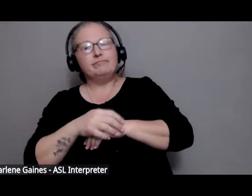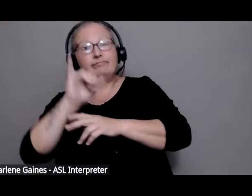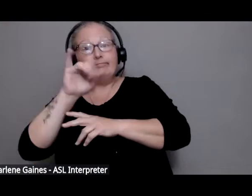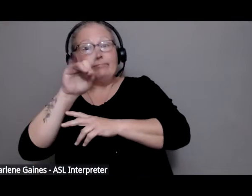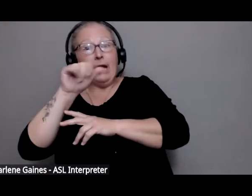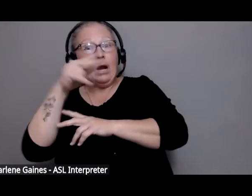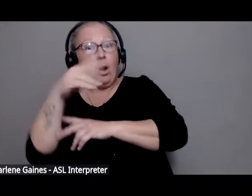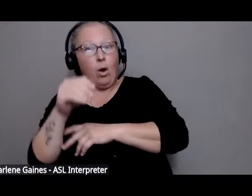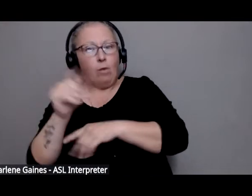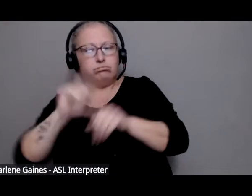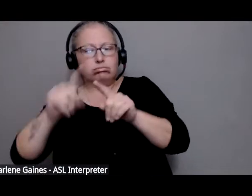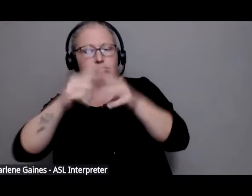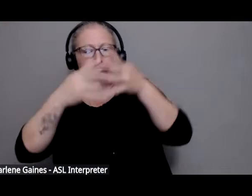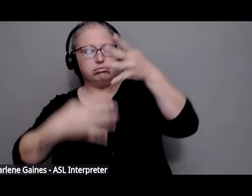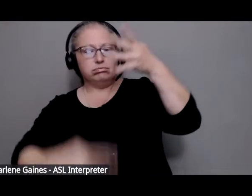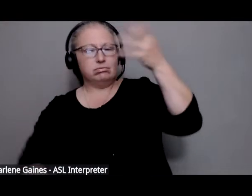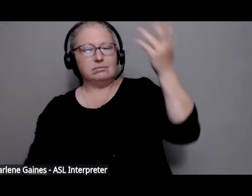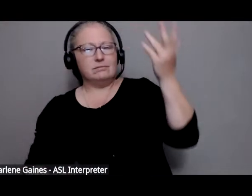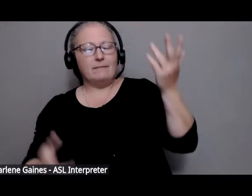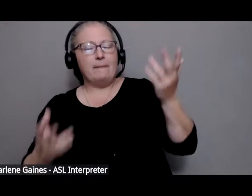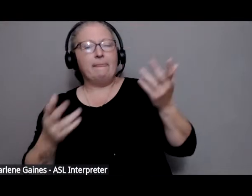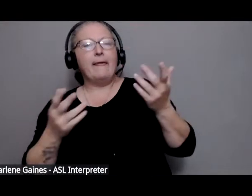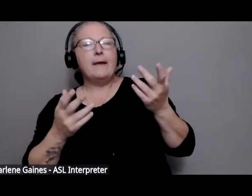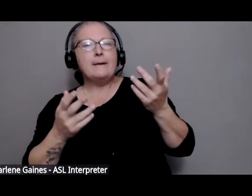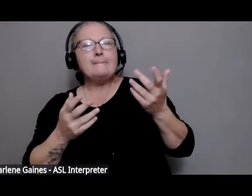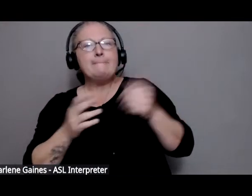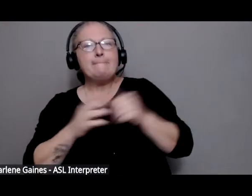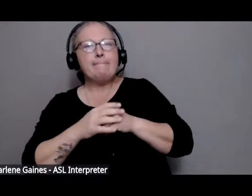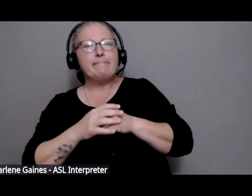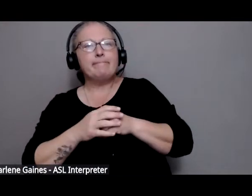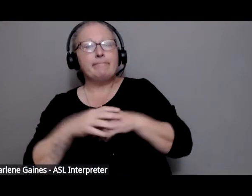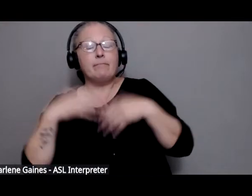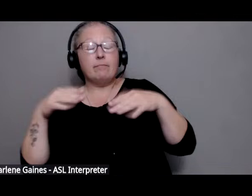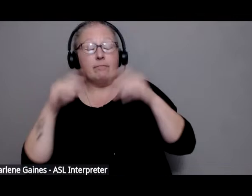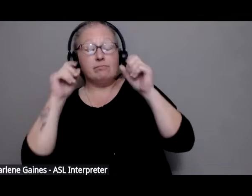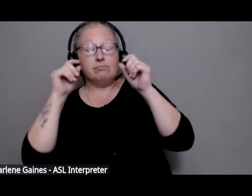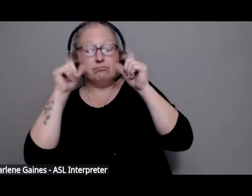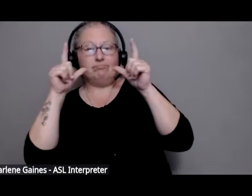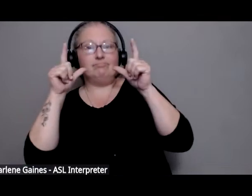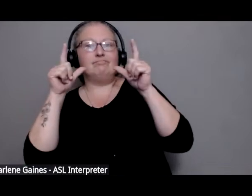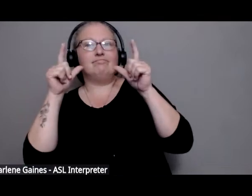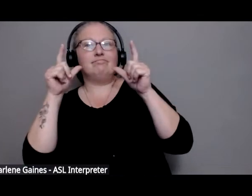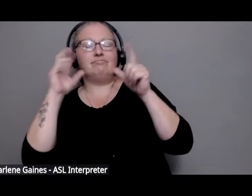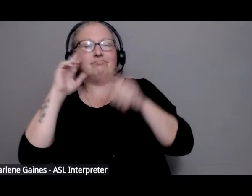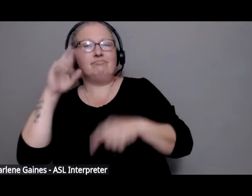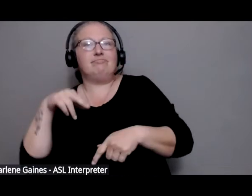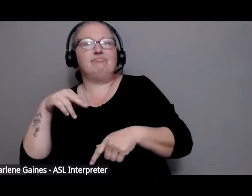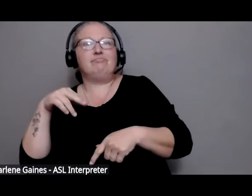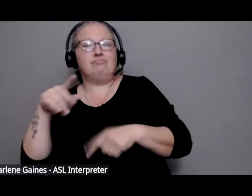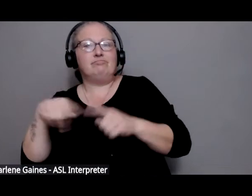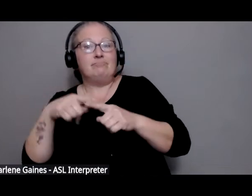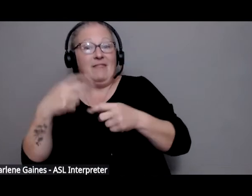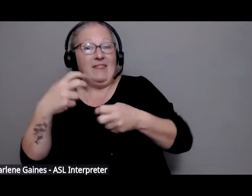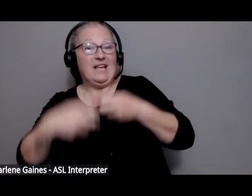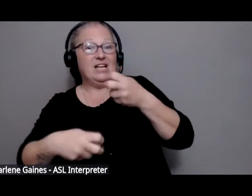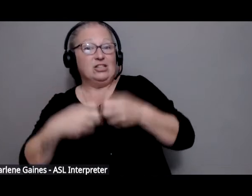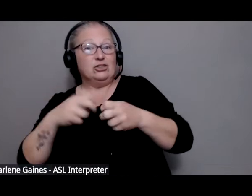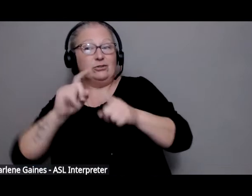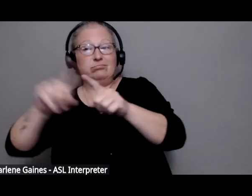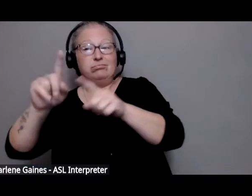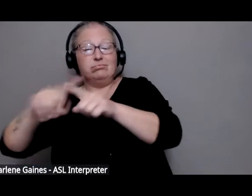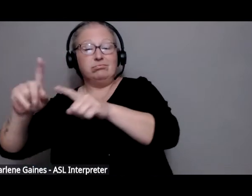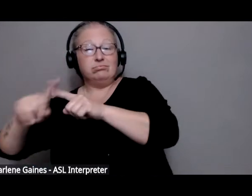Idaho, I don't know, the list goes on. And it's just both eye-opening about the issues that various superintendents